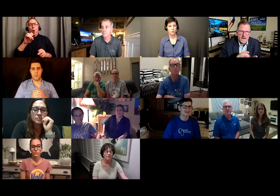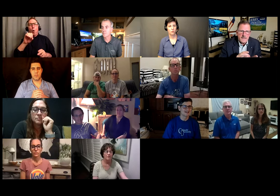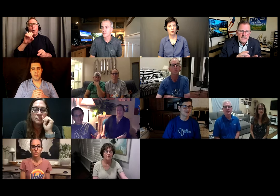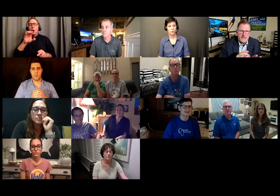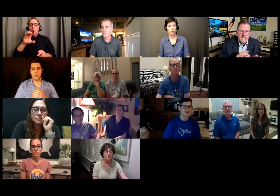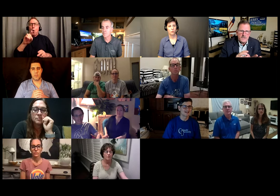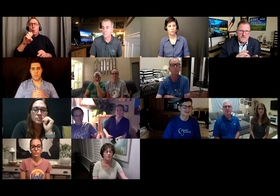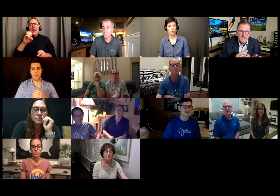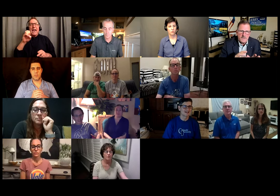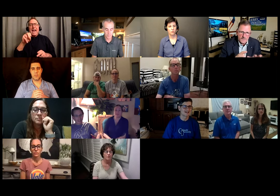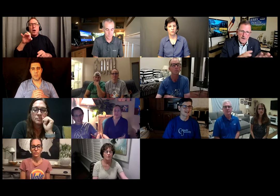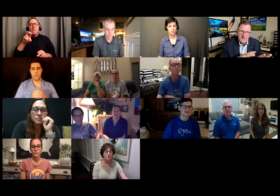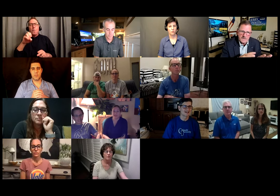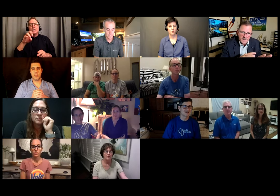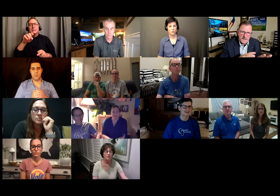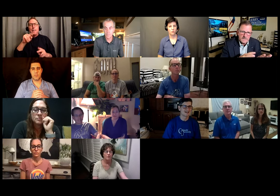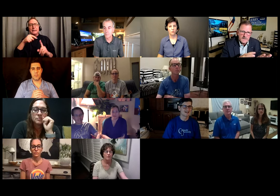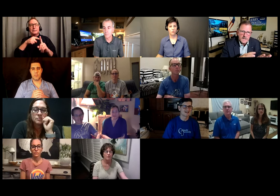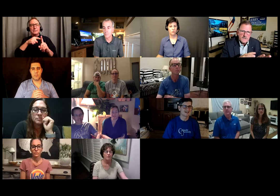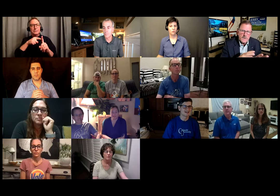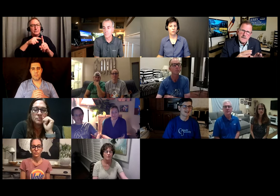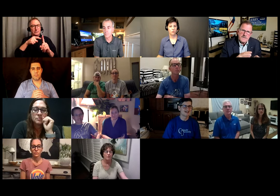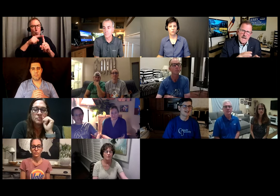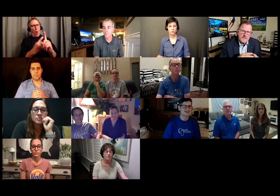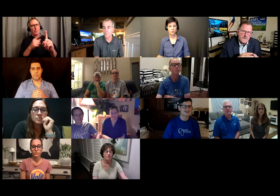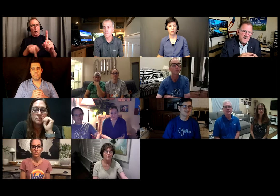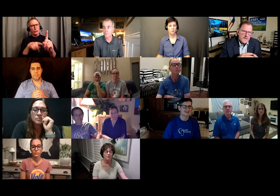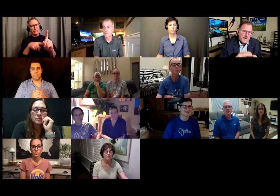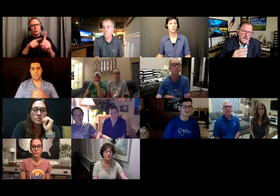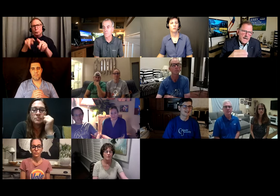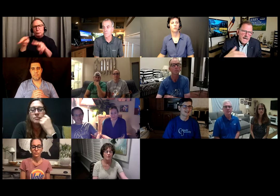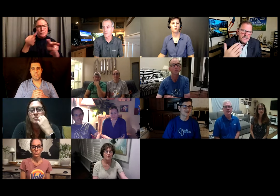and fining. They're busy enough. So it comes down to